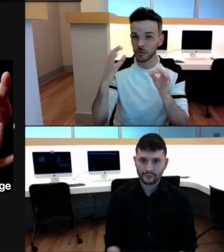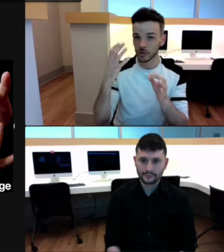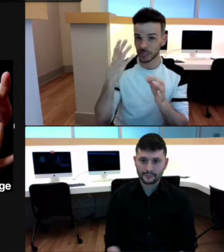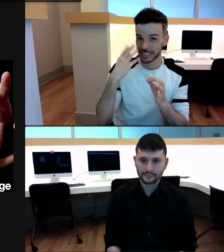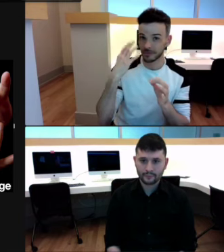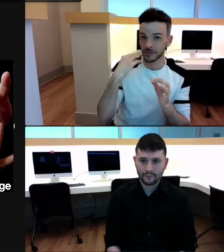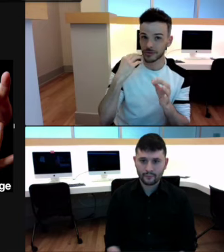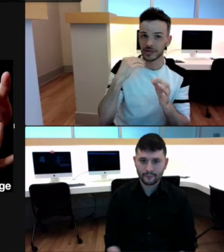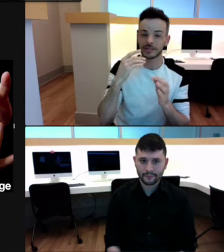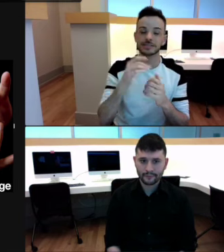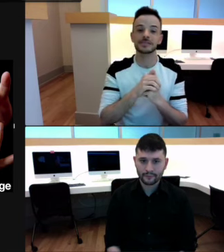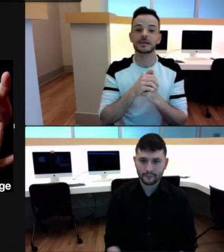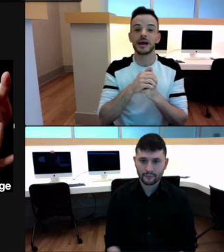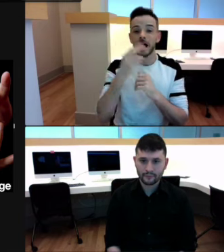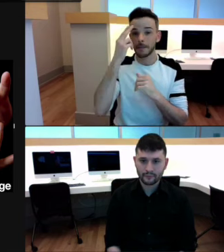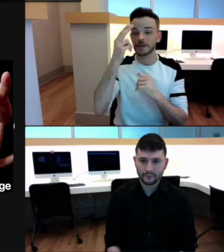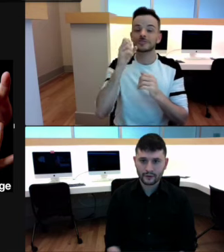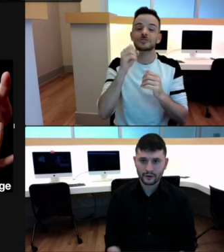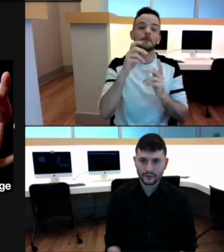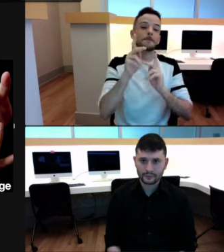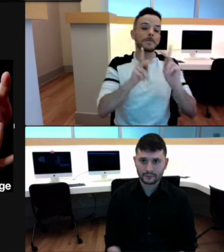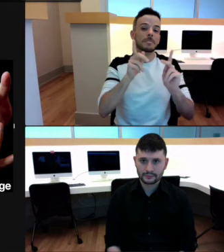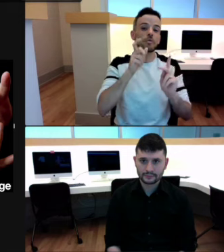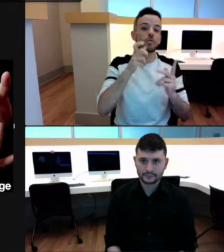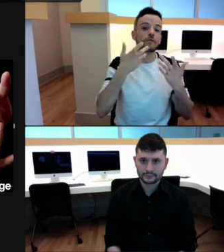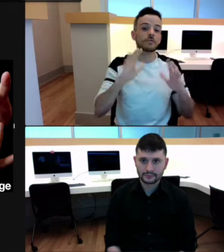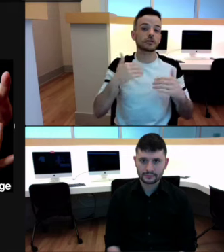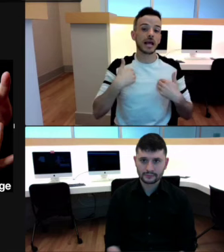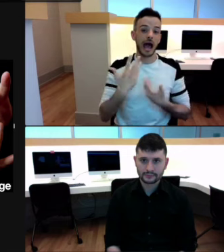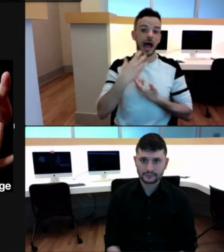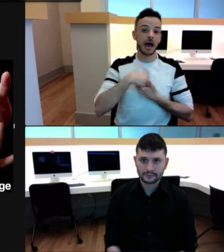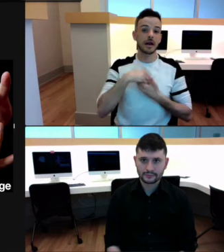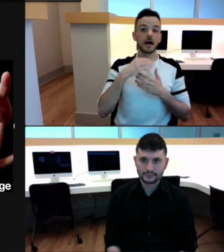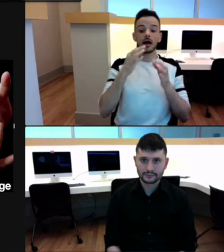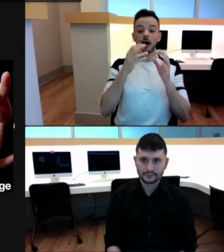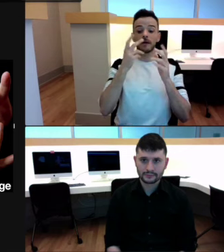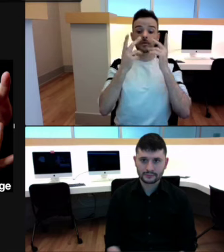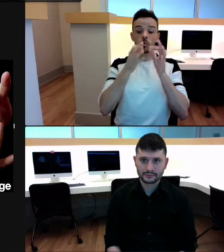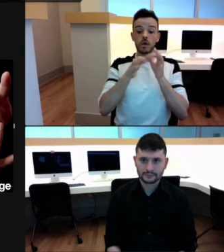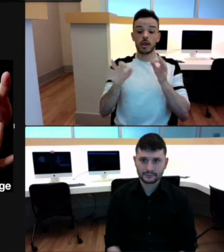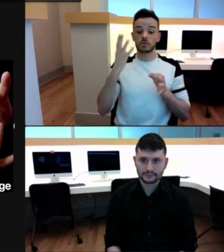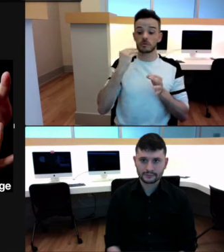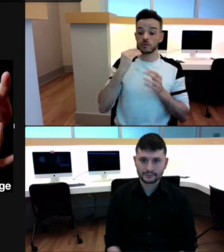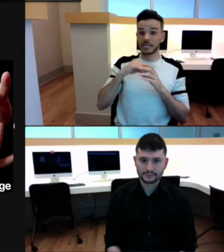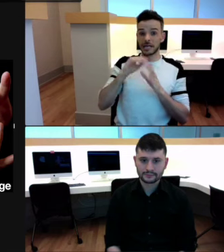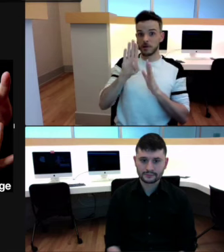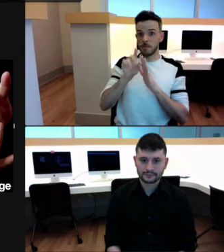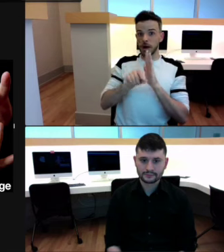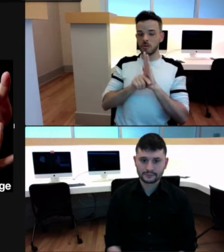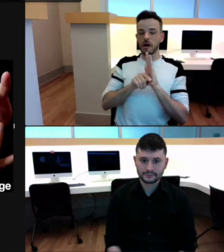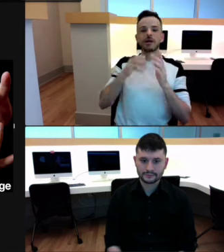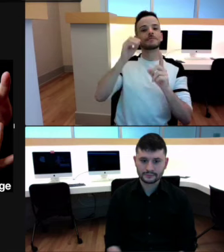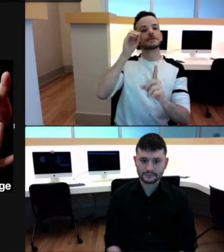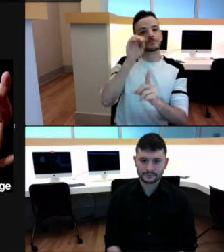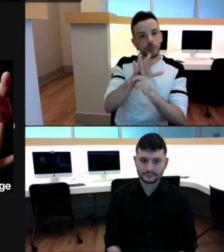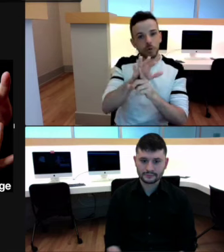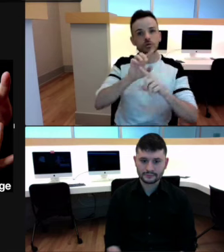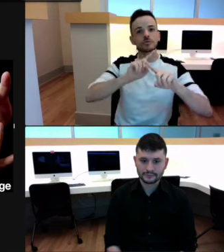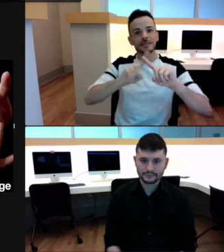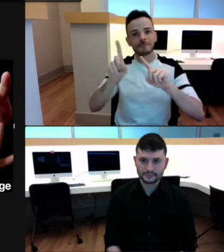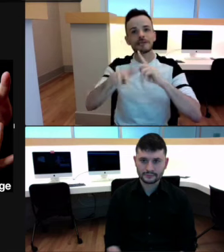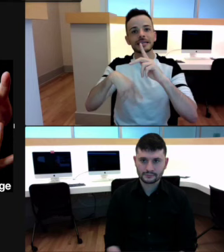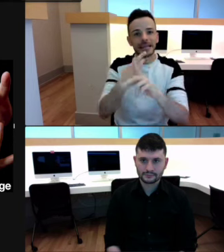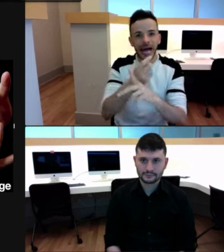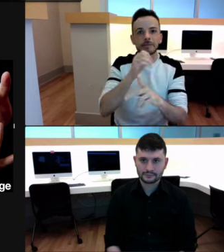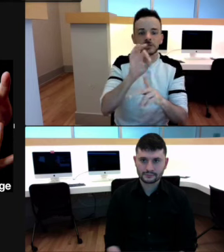visual language experience hypothesis is that those who have experience with a visual language modality have